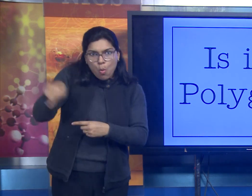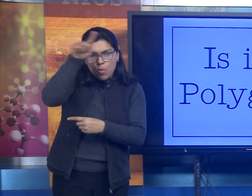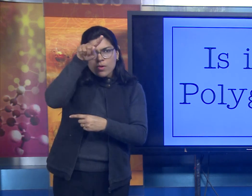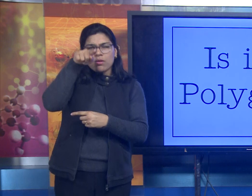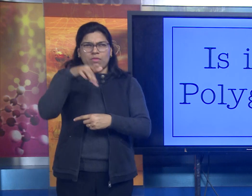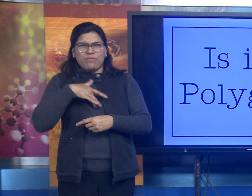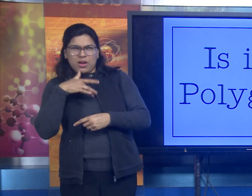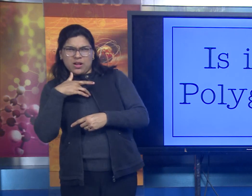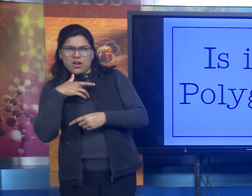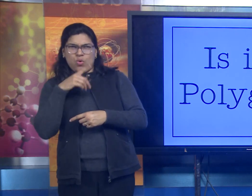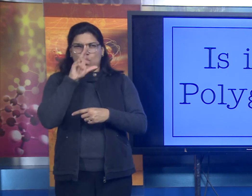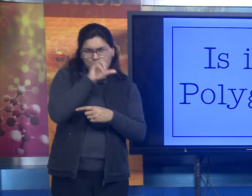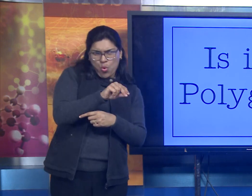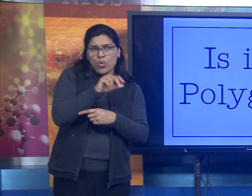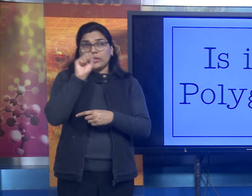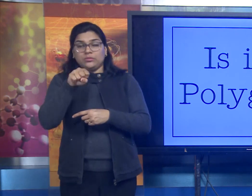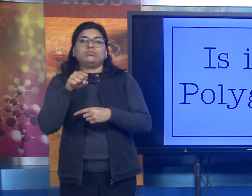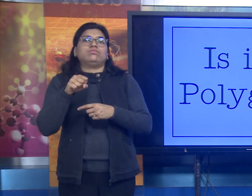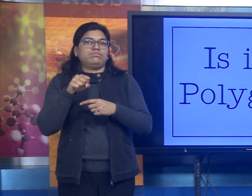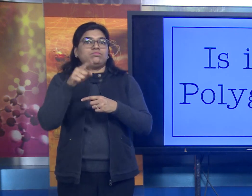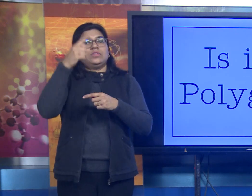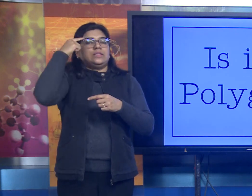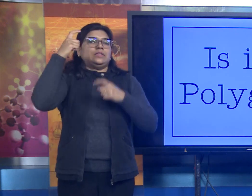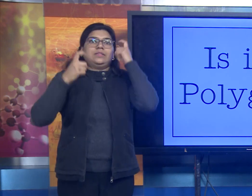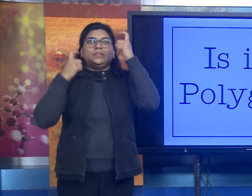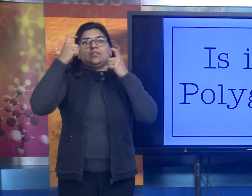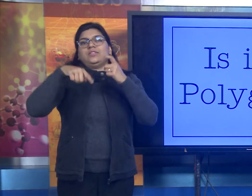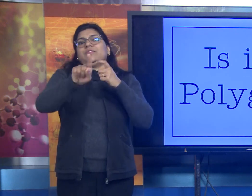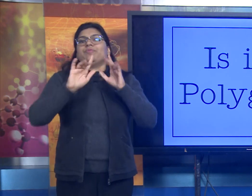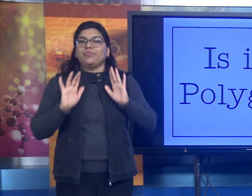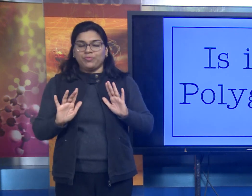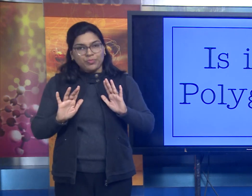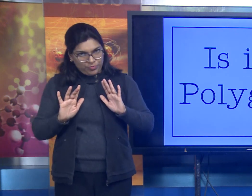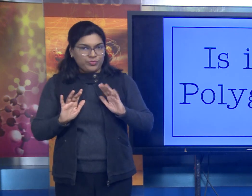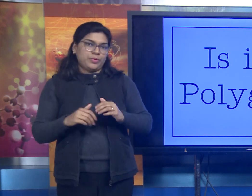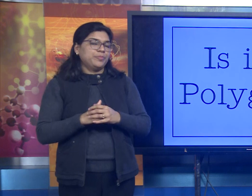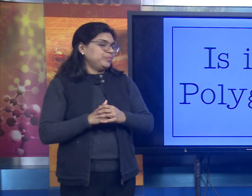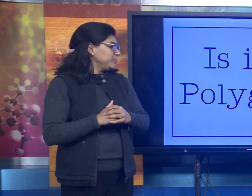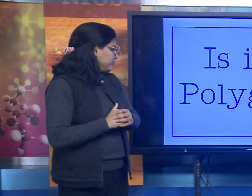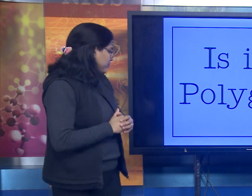are not polygon. You can see different shapes, circle. You have to think about yes and no. You have to analyze yourself.